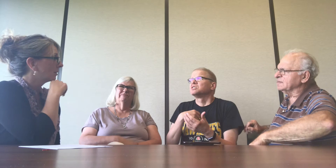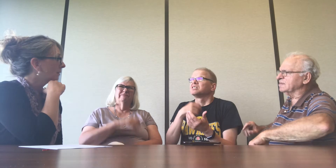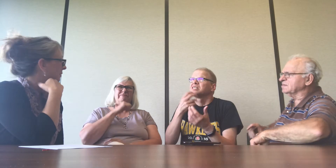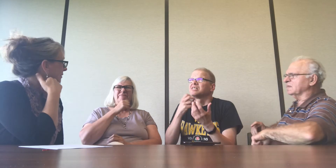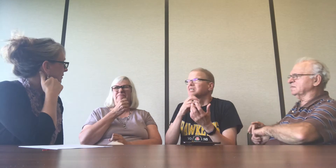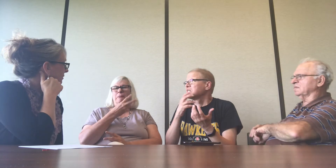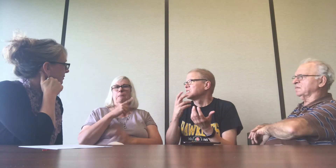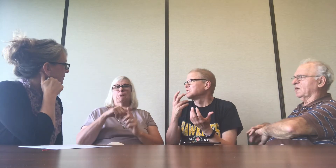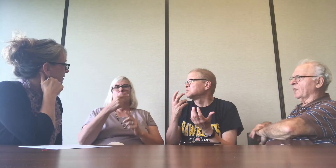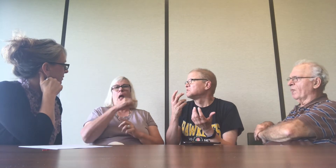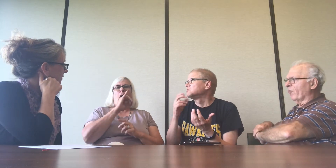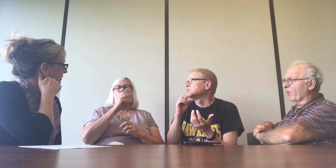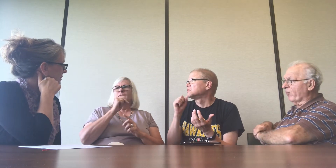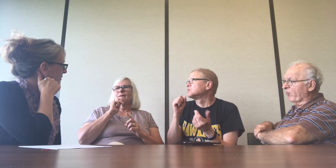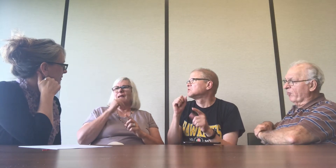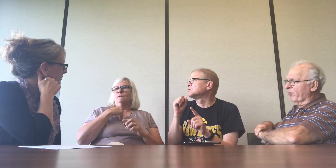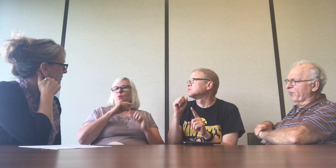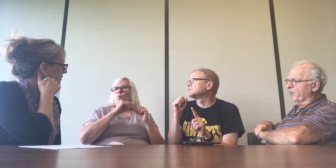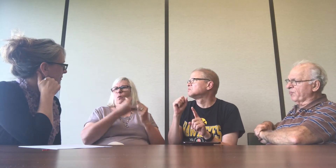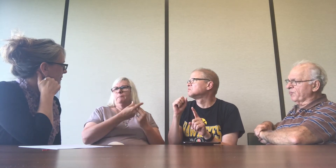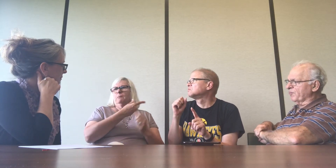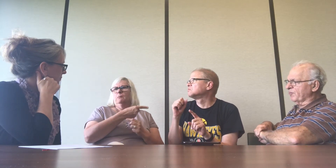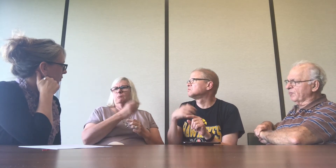Jennifer, are a lot of elders in the DGM?